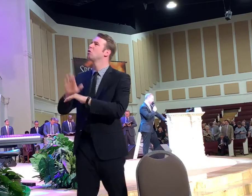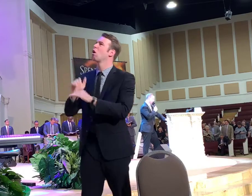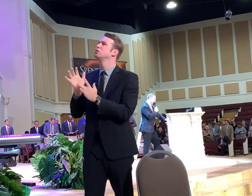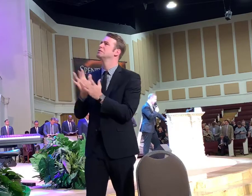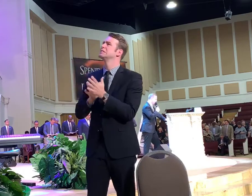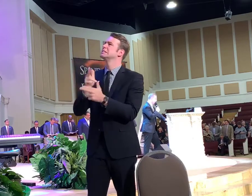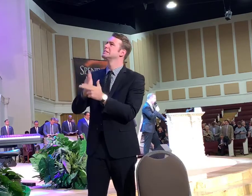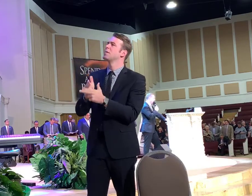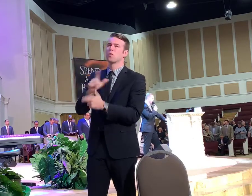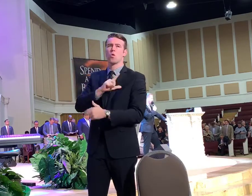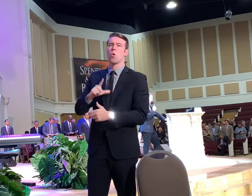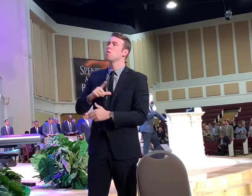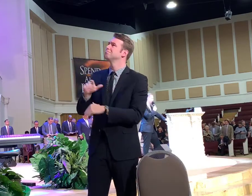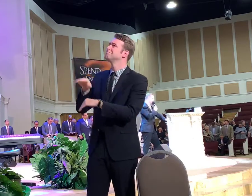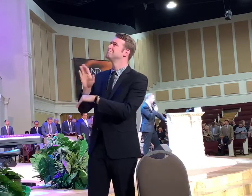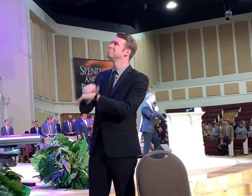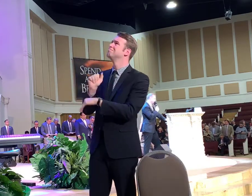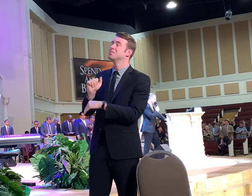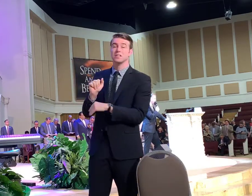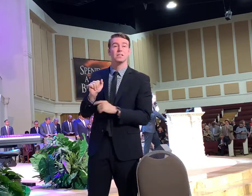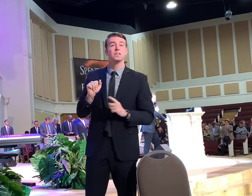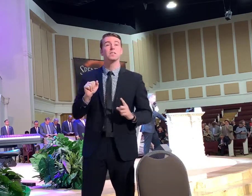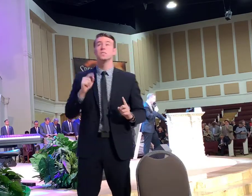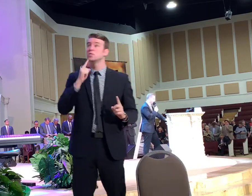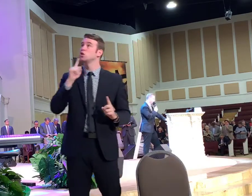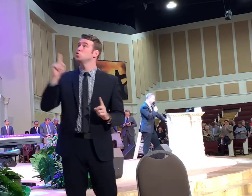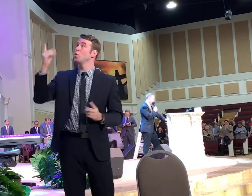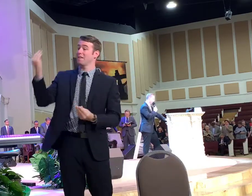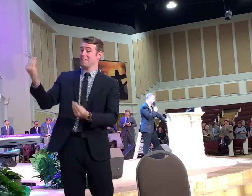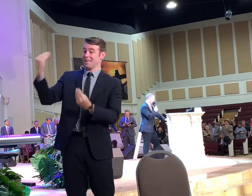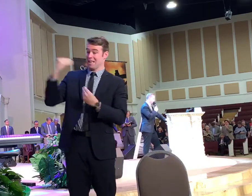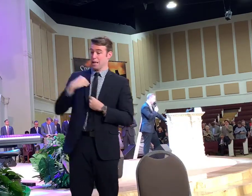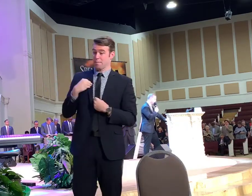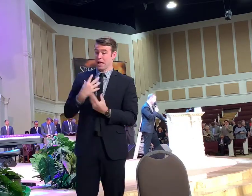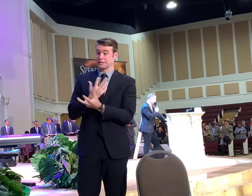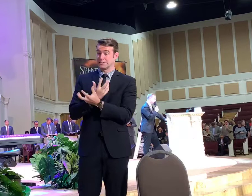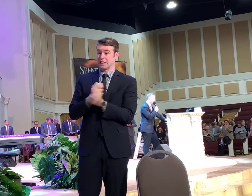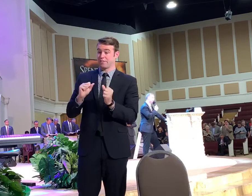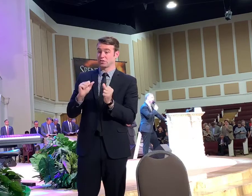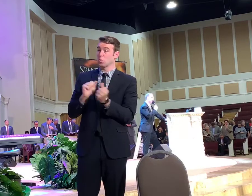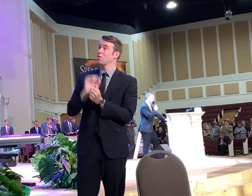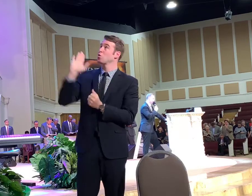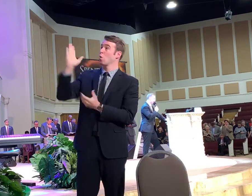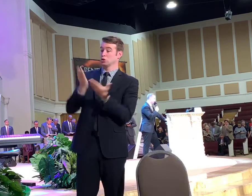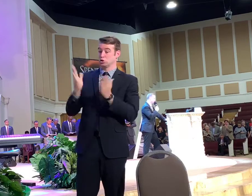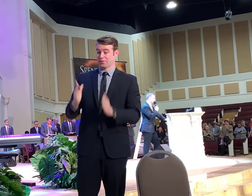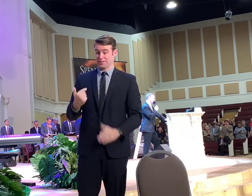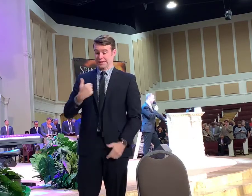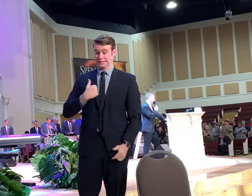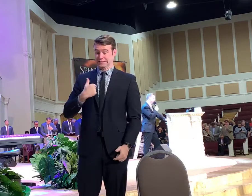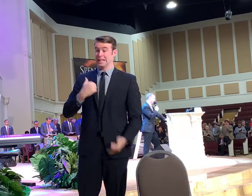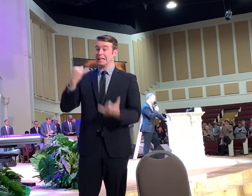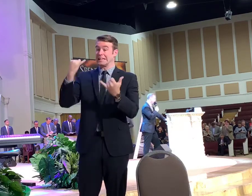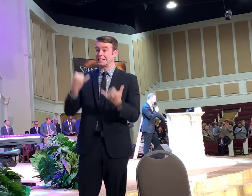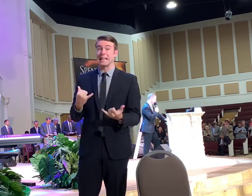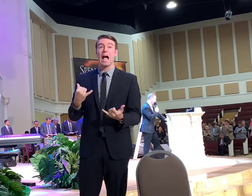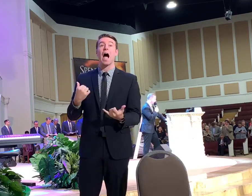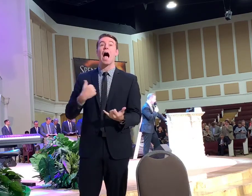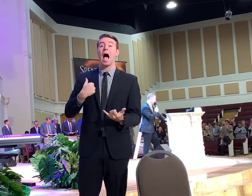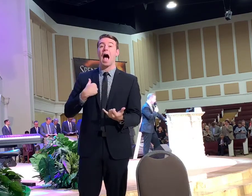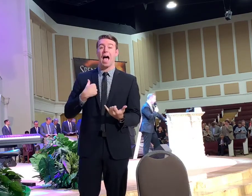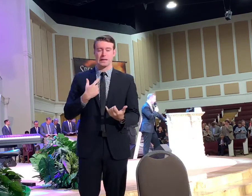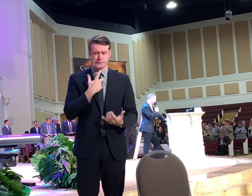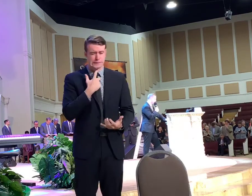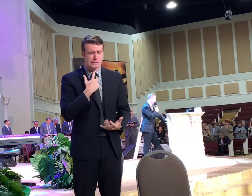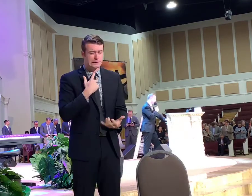and said, thou hast given this great deliverance in the hand of thy servant, and now shall I die for